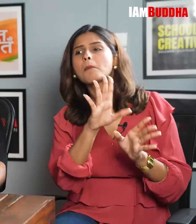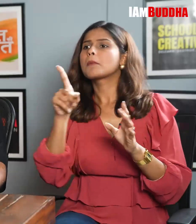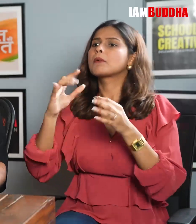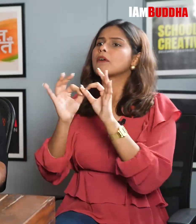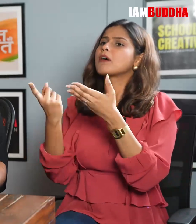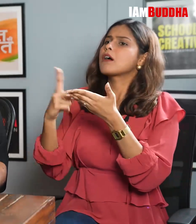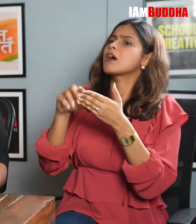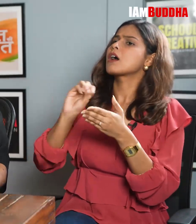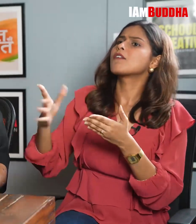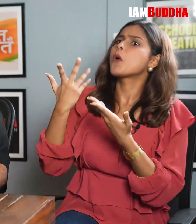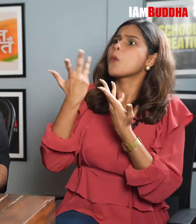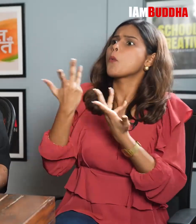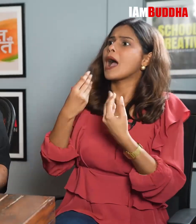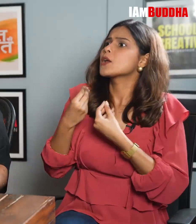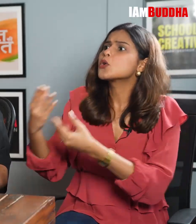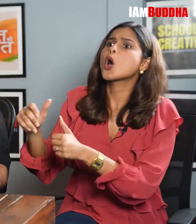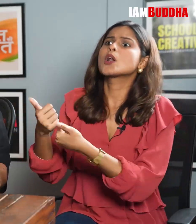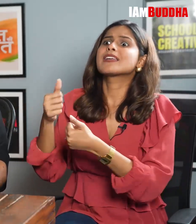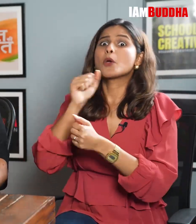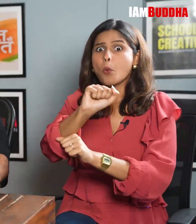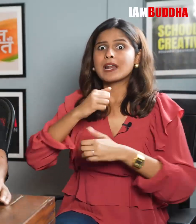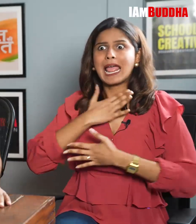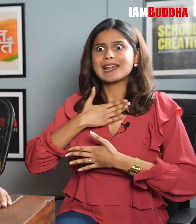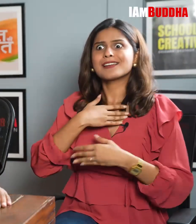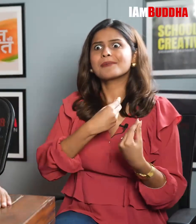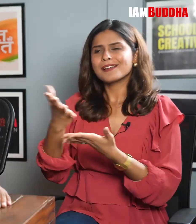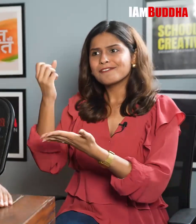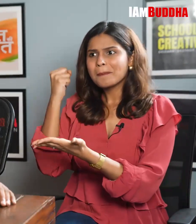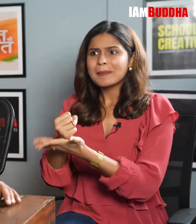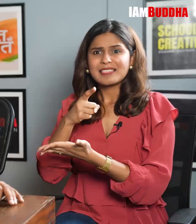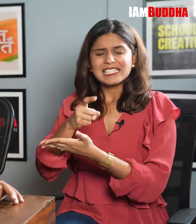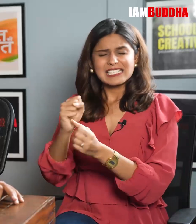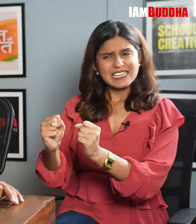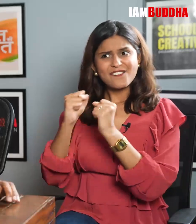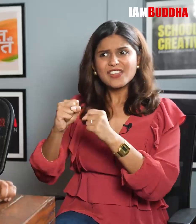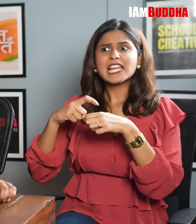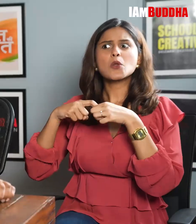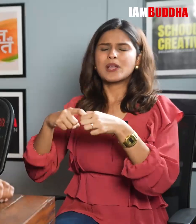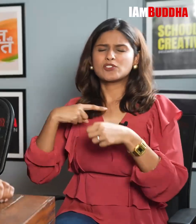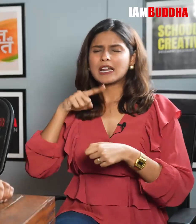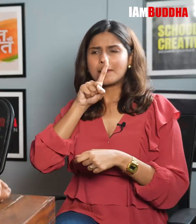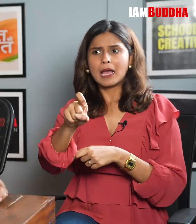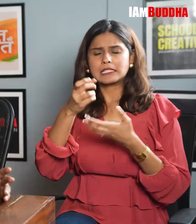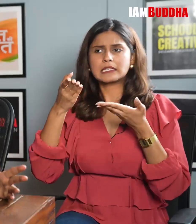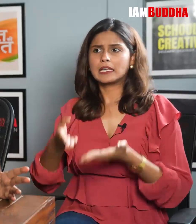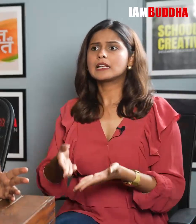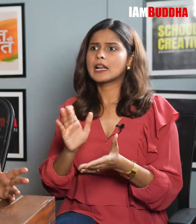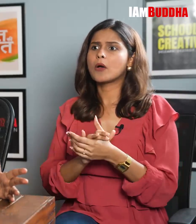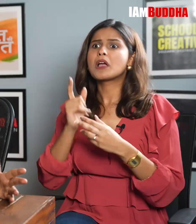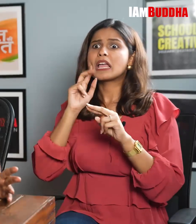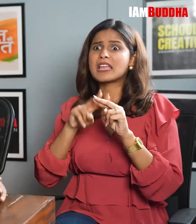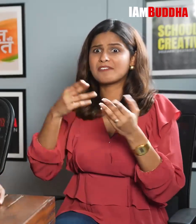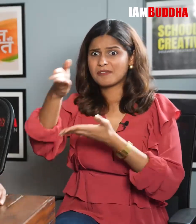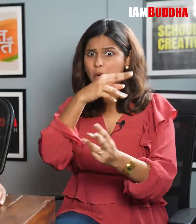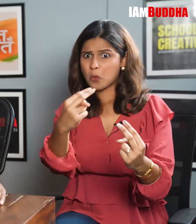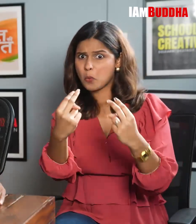be deprived of your entertainment? This is a very hard question I am asking through this podcast. And if anybody is